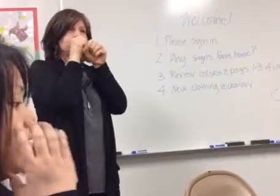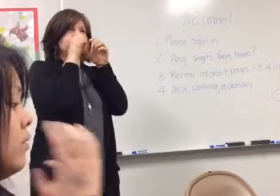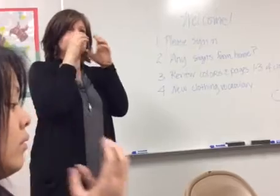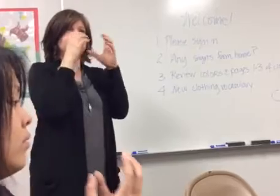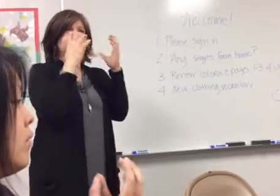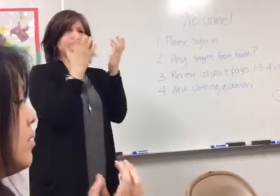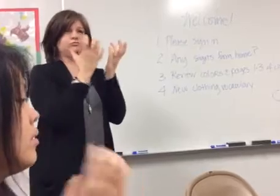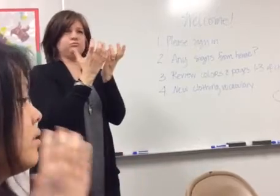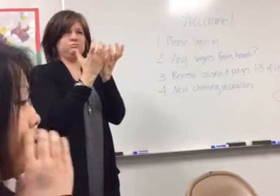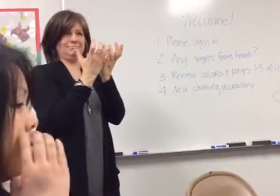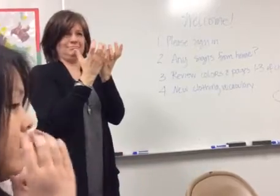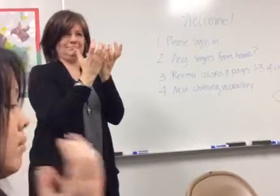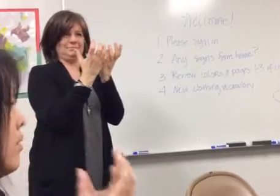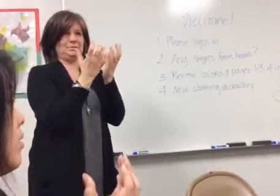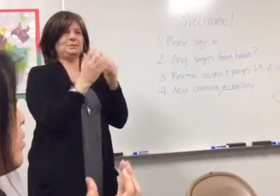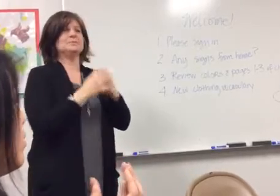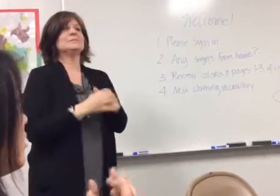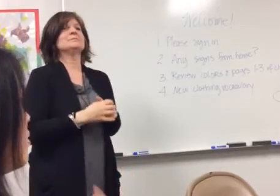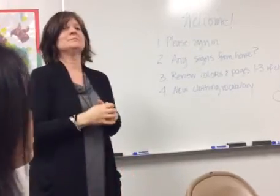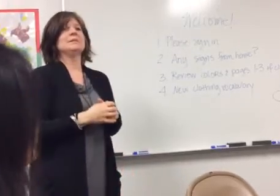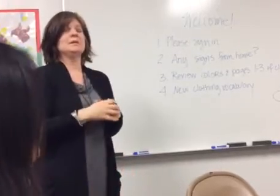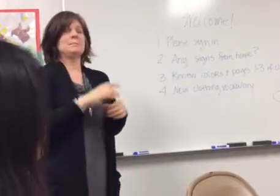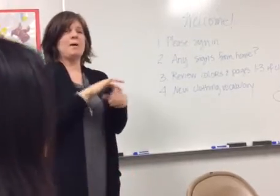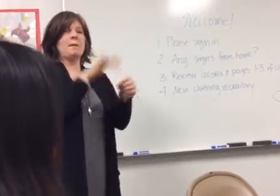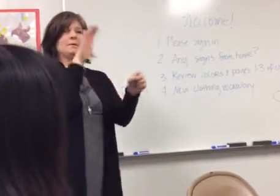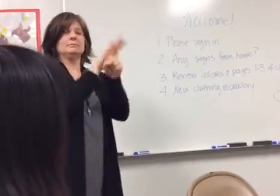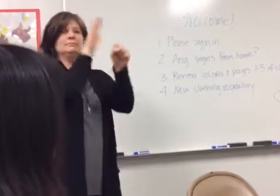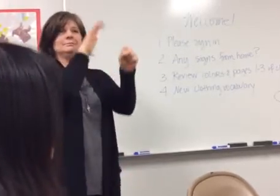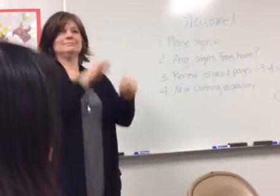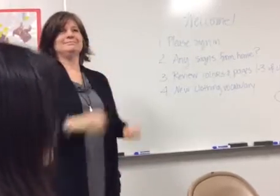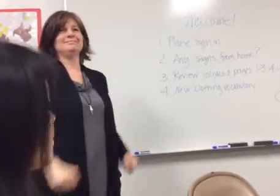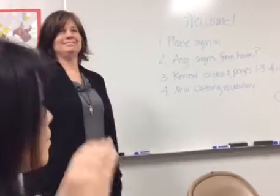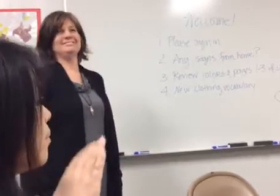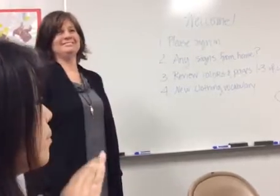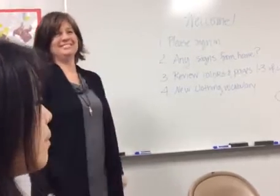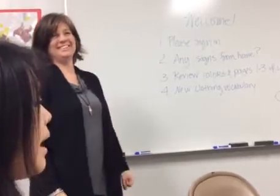the manila is no gala. And pop.